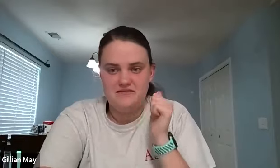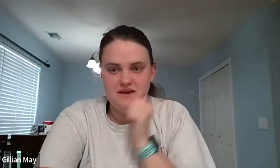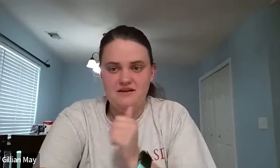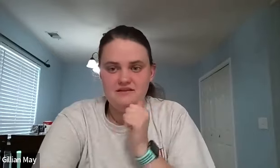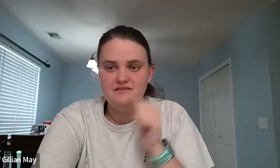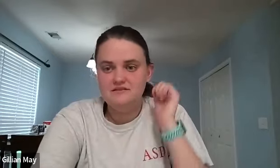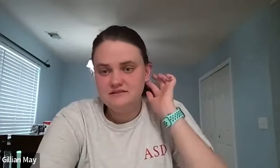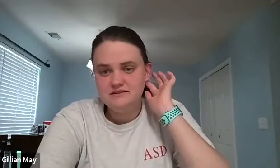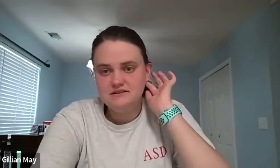Samantha.